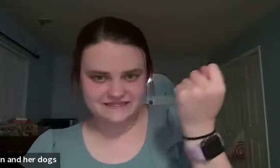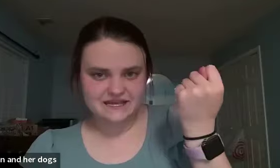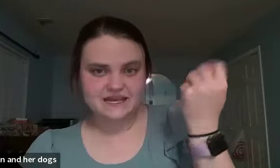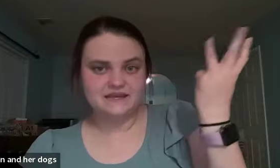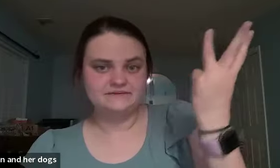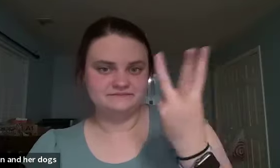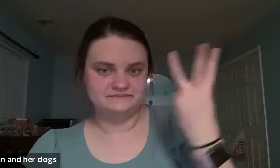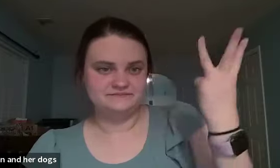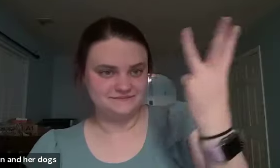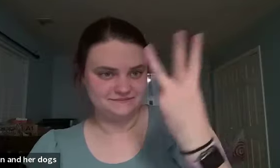Wednesday,